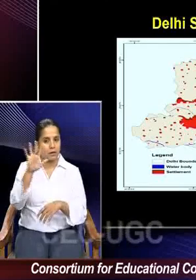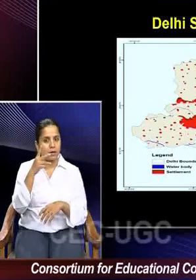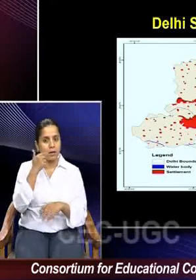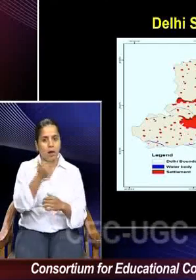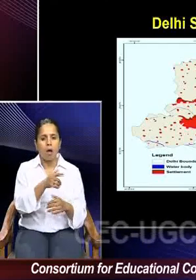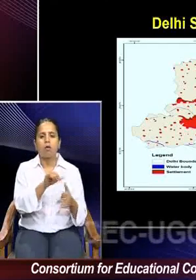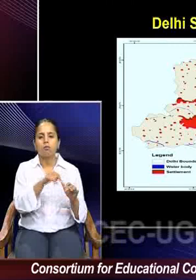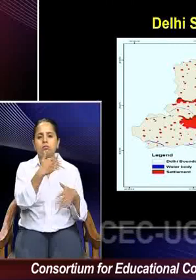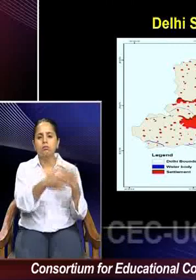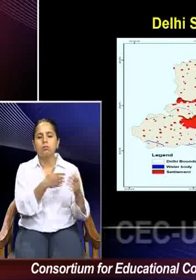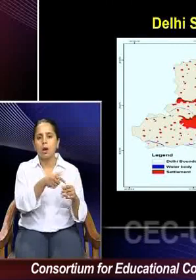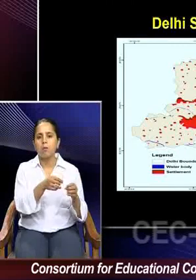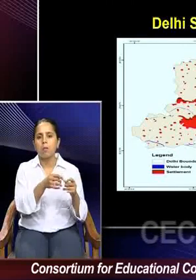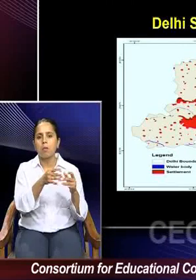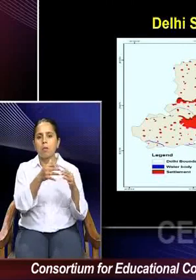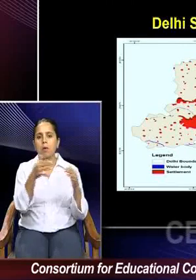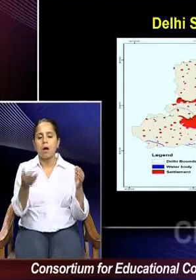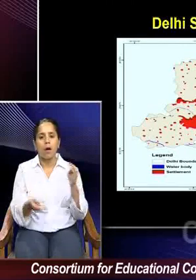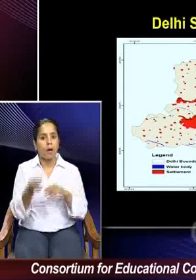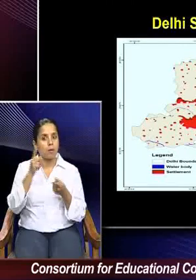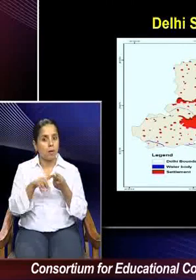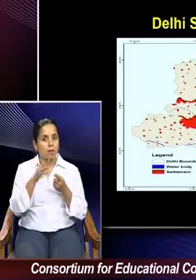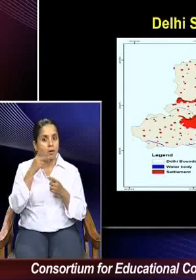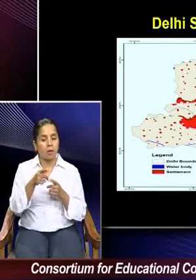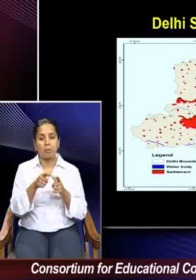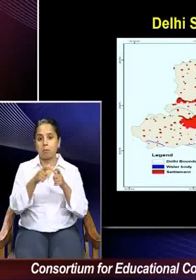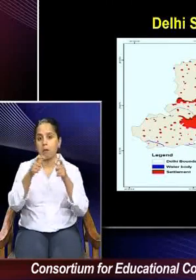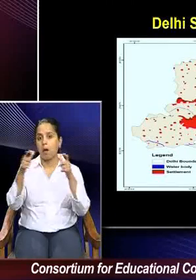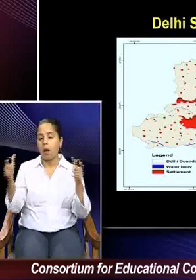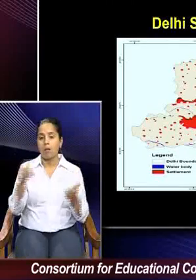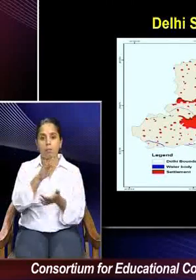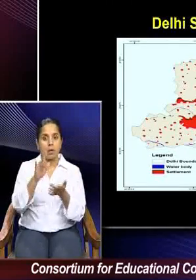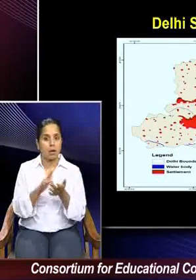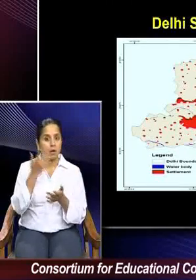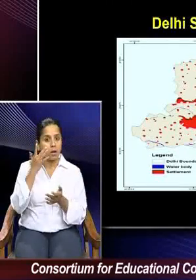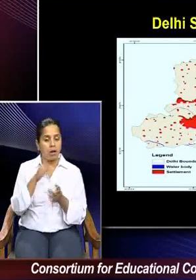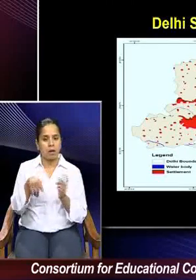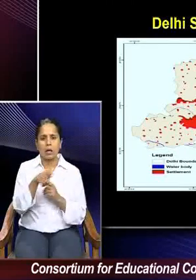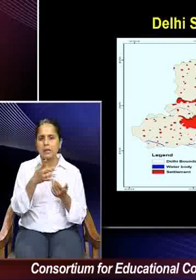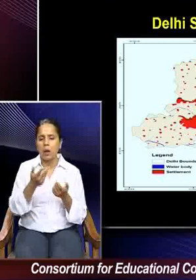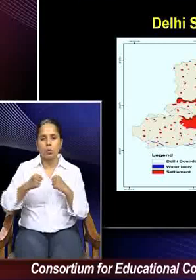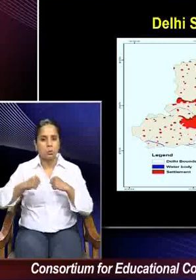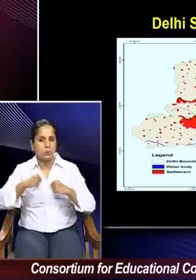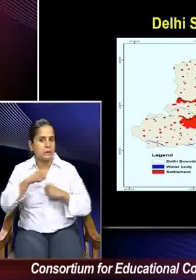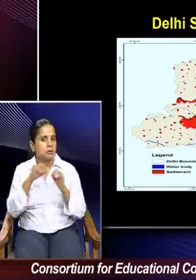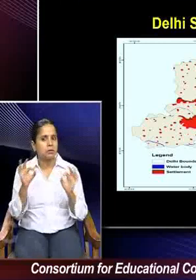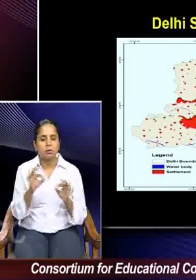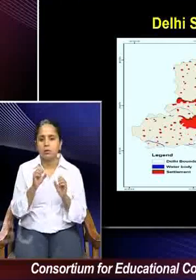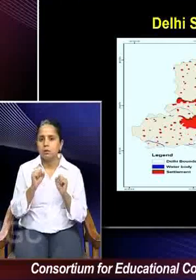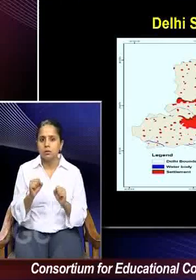area has been increasing and it has increased to such a large extent that we hardly have space which